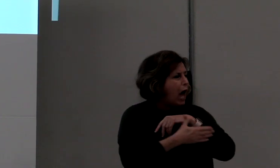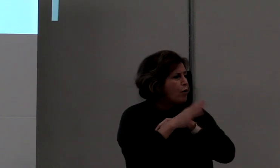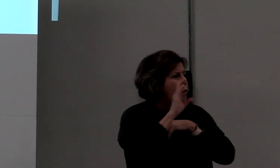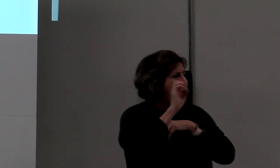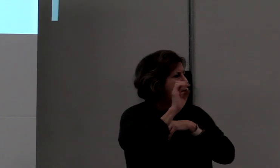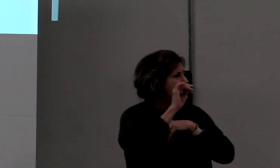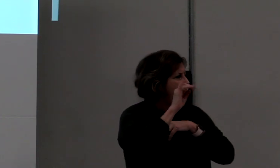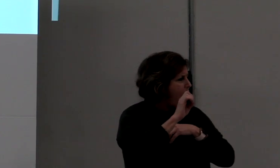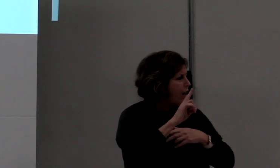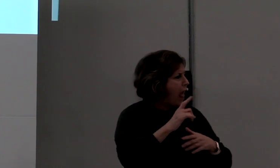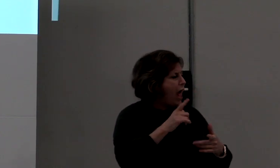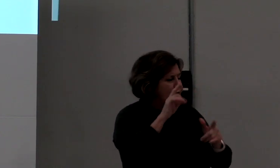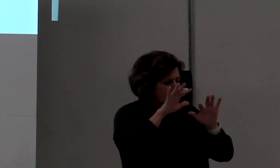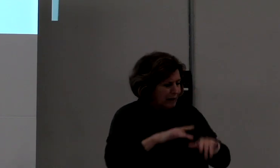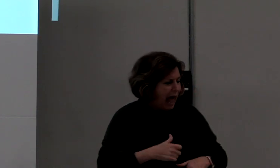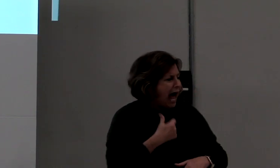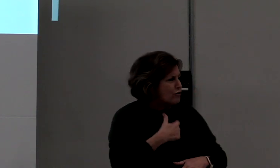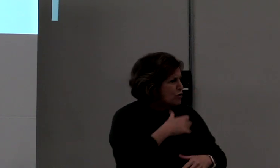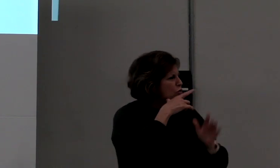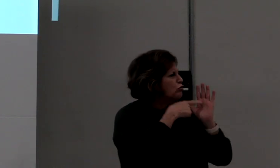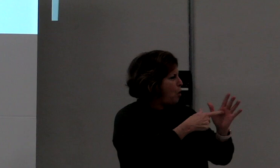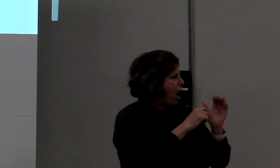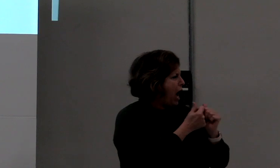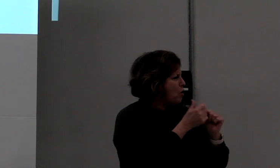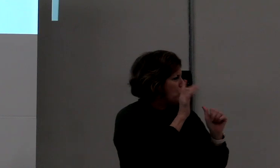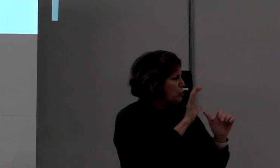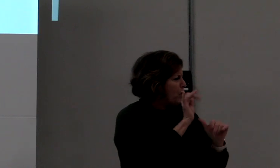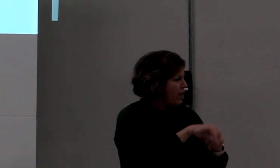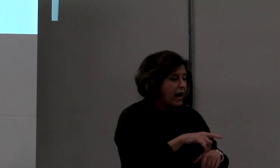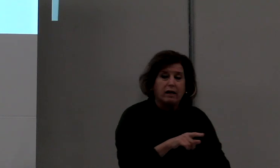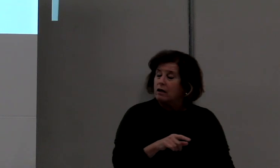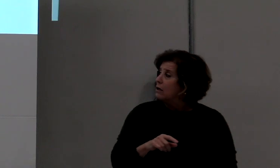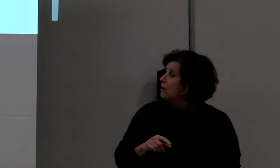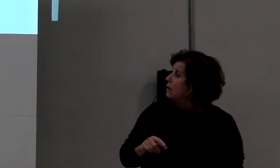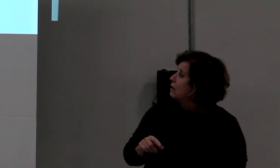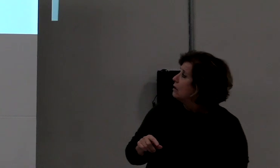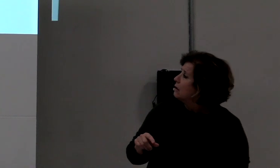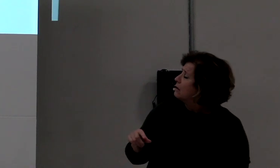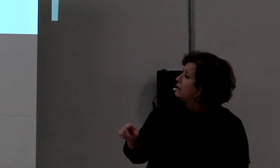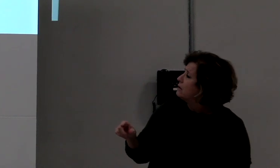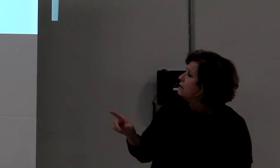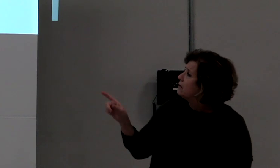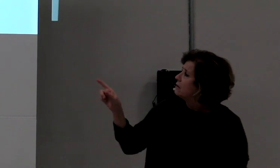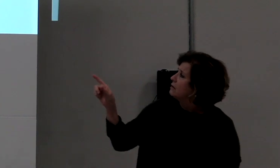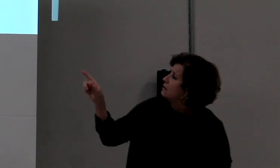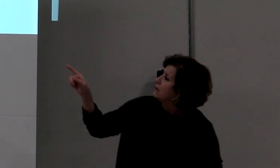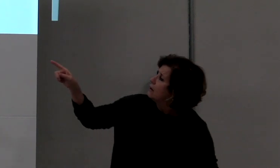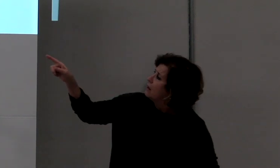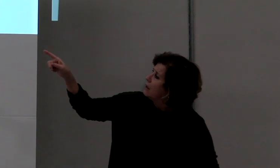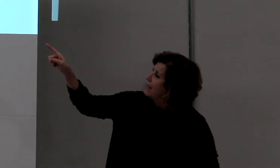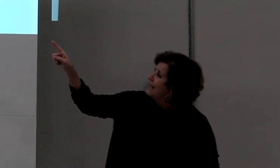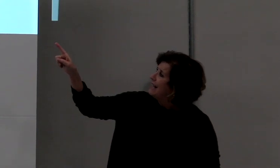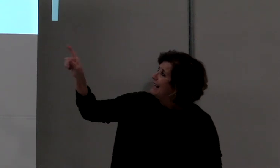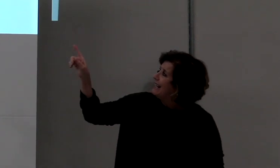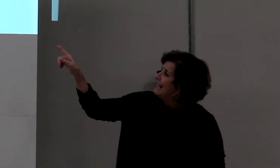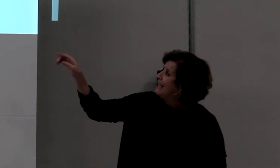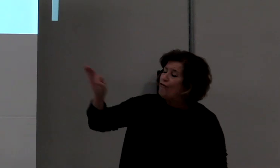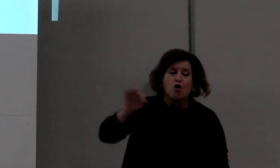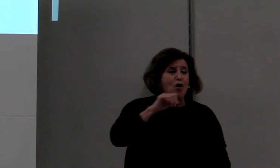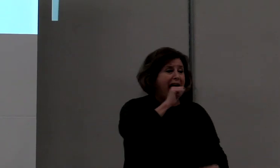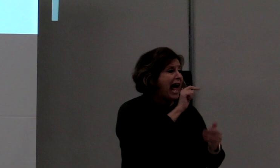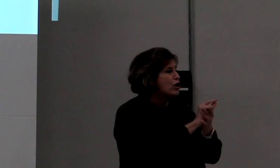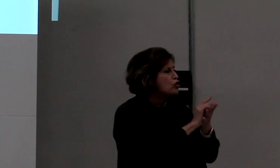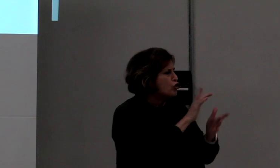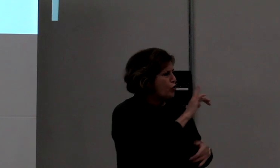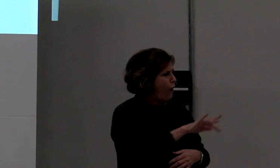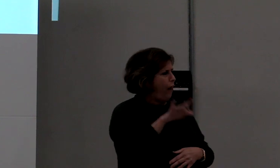find your PIN by address. I'll show you how to do that in a second too. And then if you're not an attorney, just click the box you're not an attorney, and